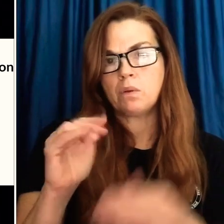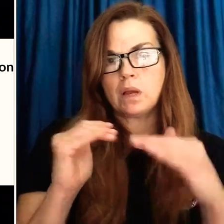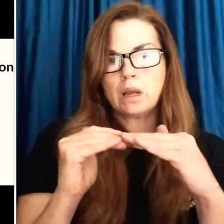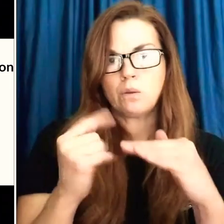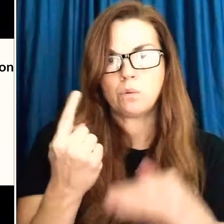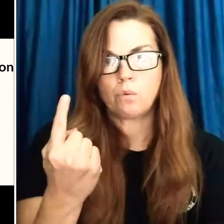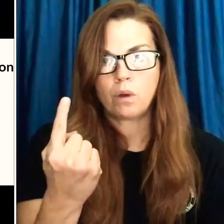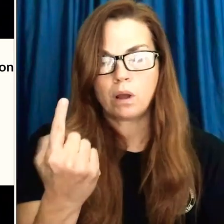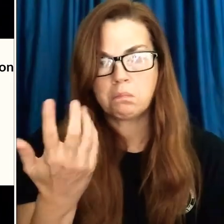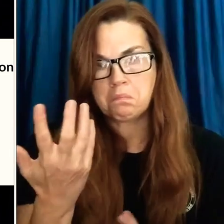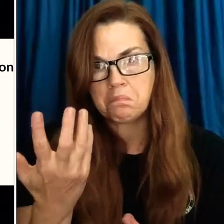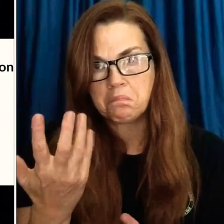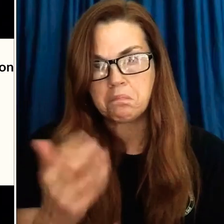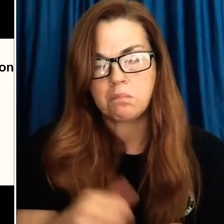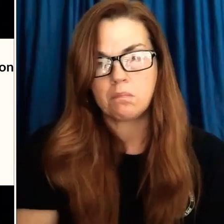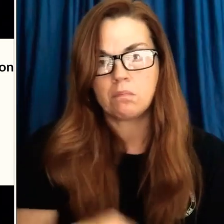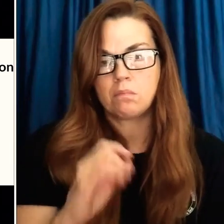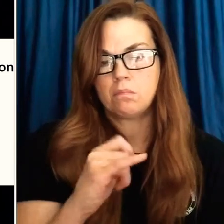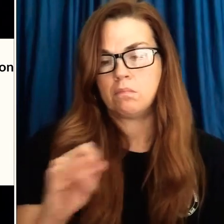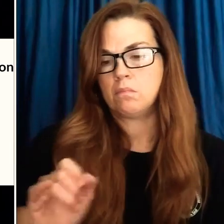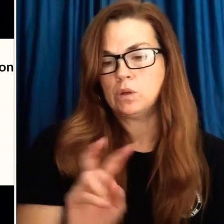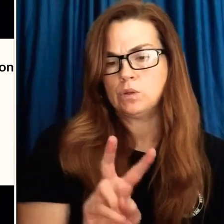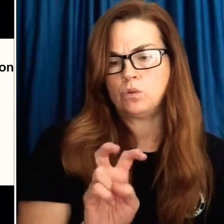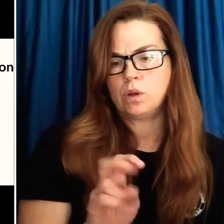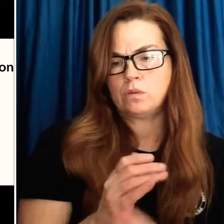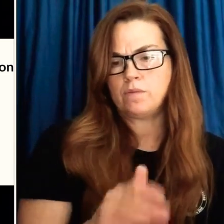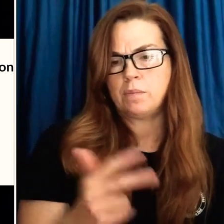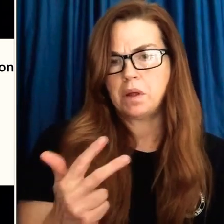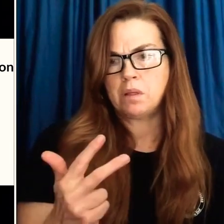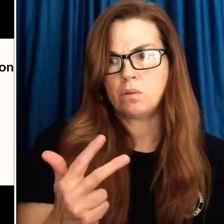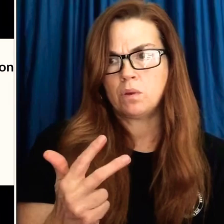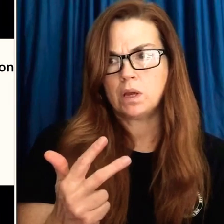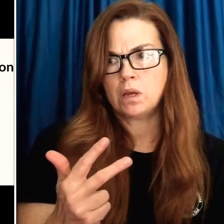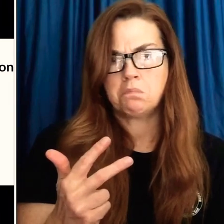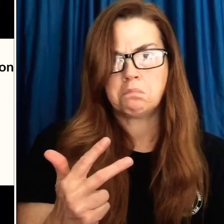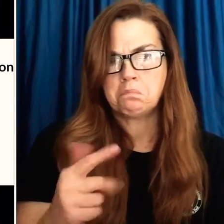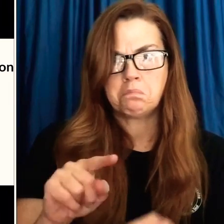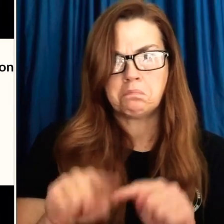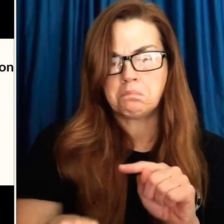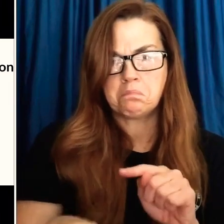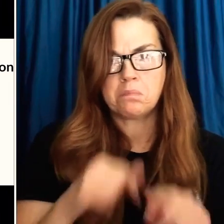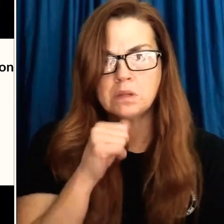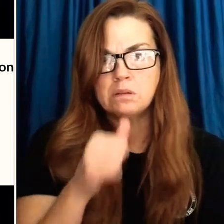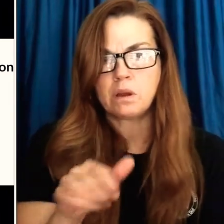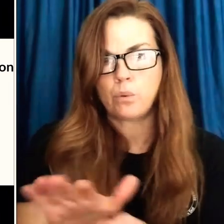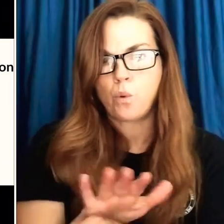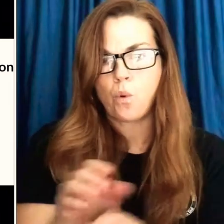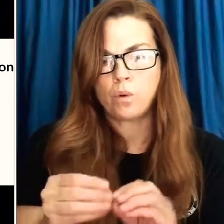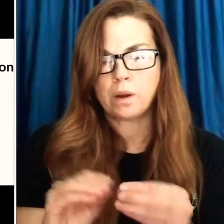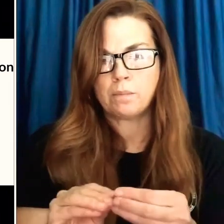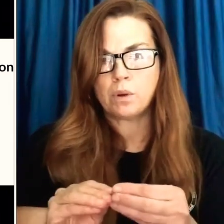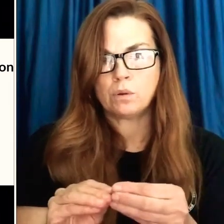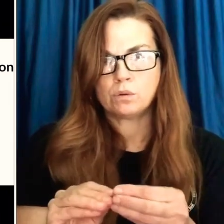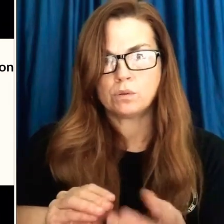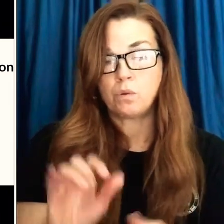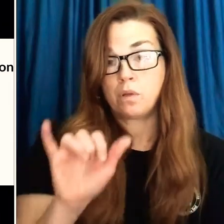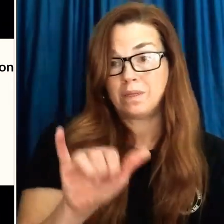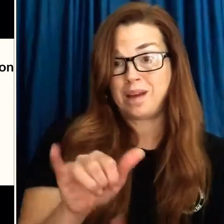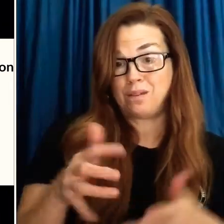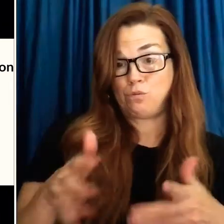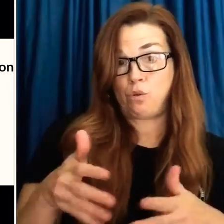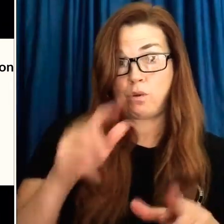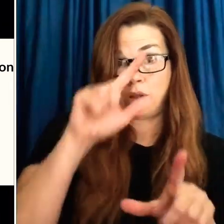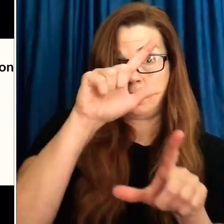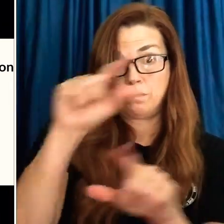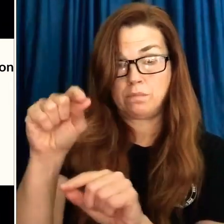is 3. And 200 divided by 3 wouldn't give me a whole number. So this is as simplified as